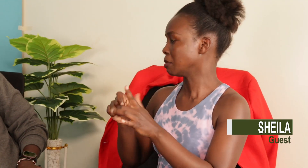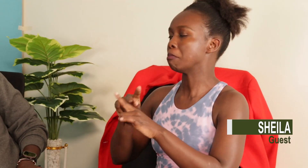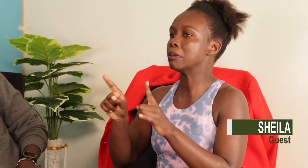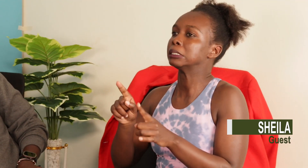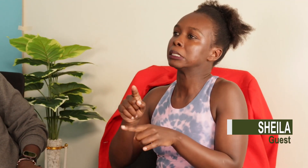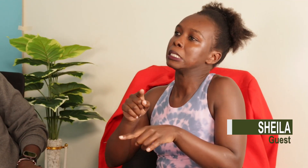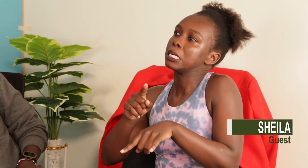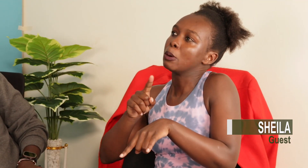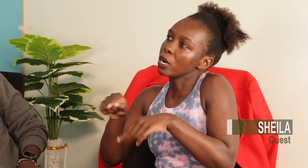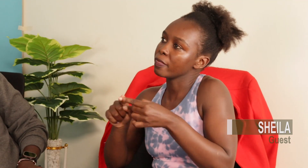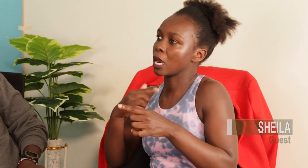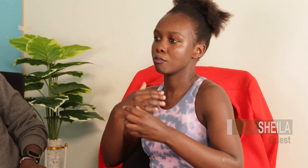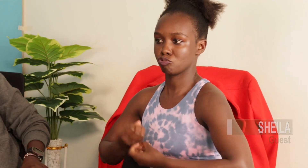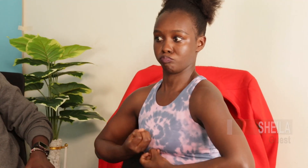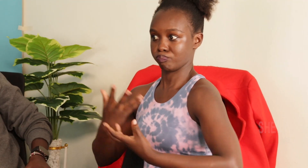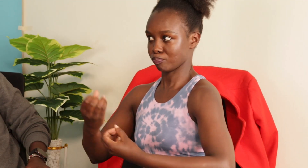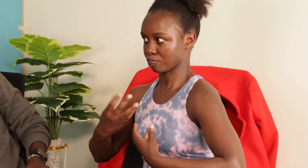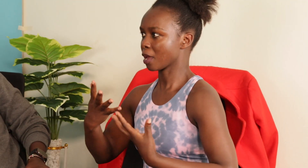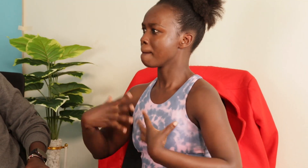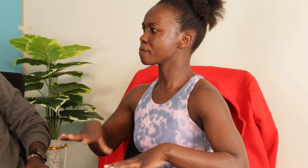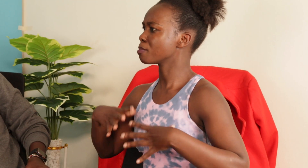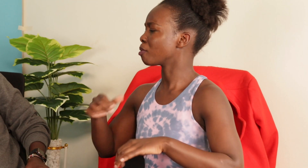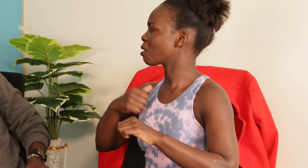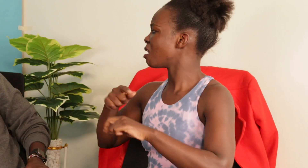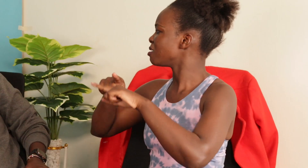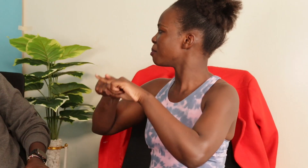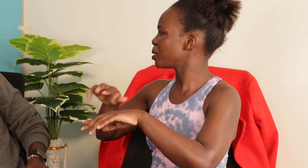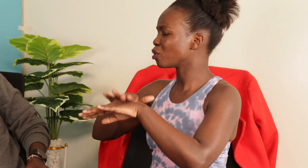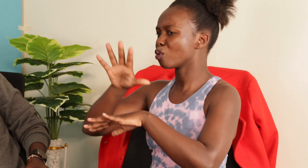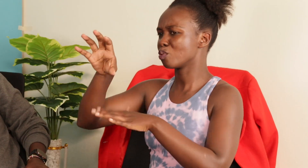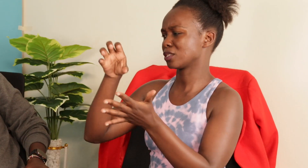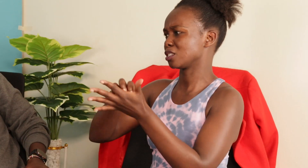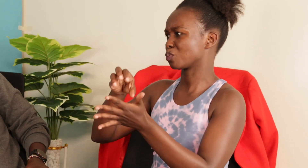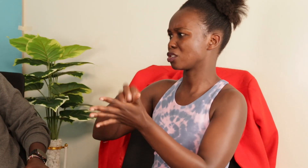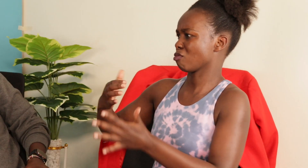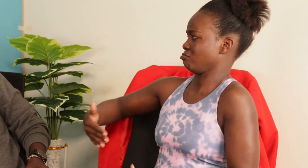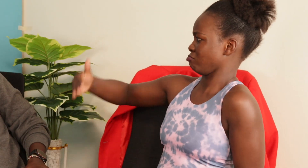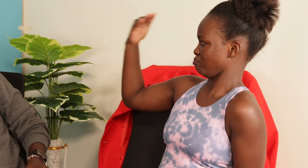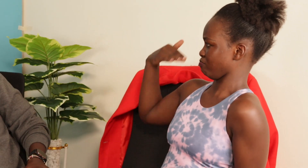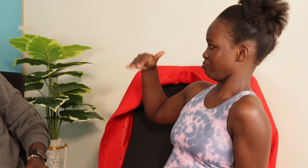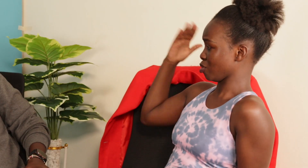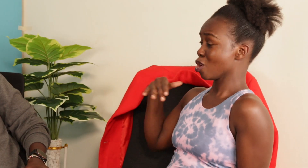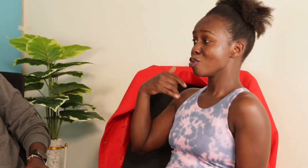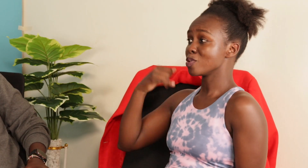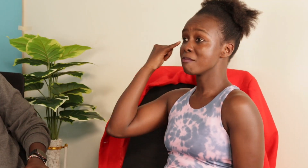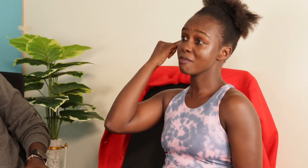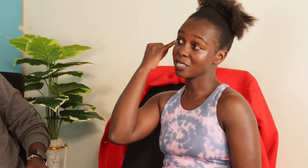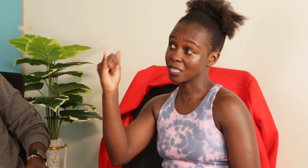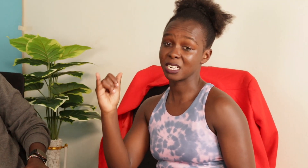that there are so many variations, but just get to learn how they're expressing themselves in every situation.